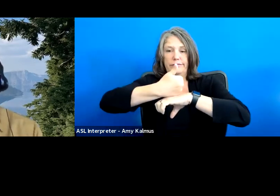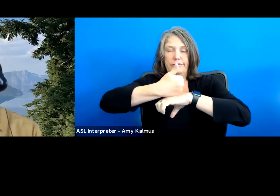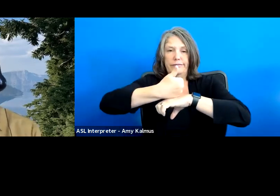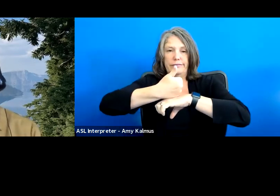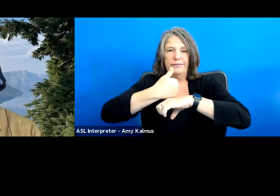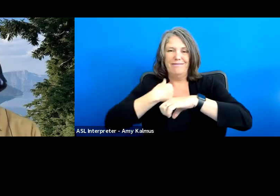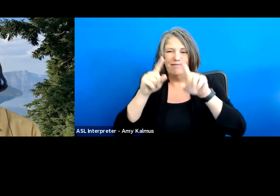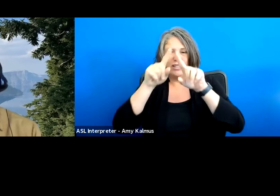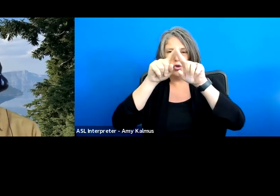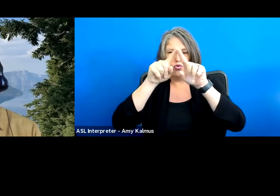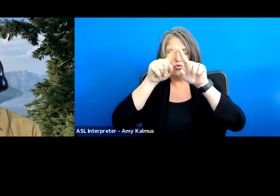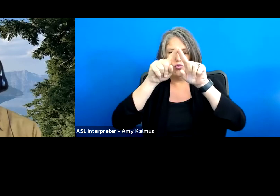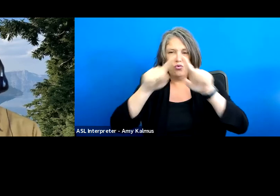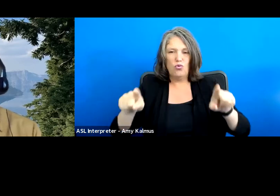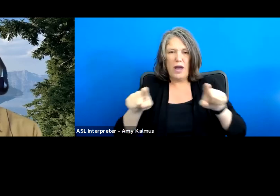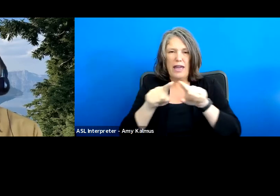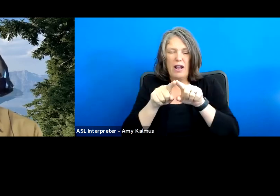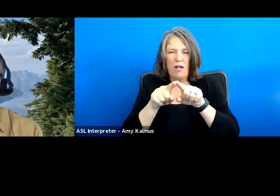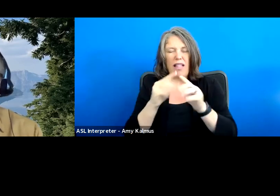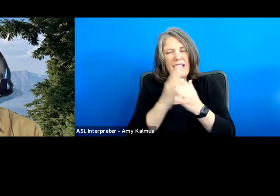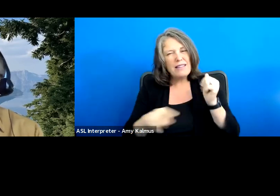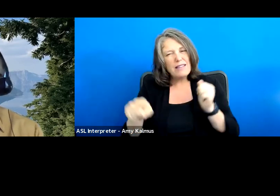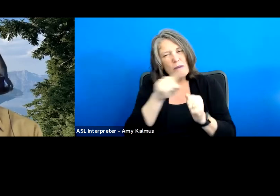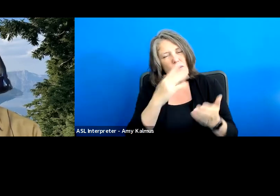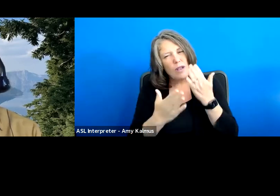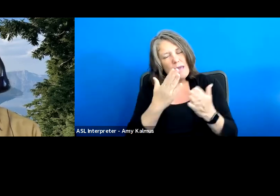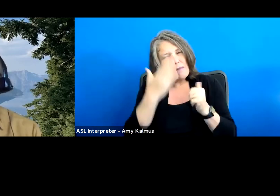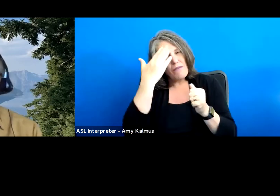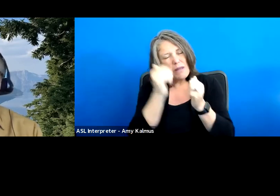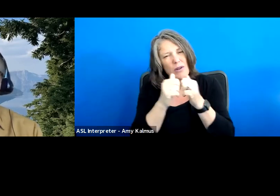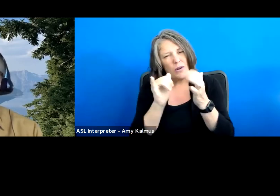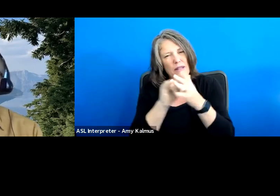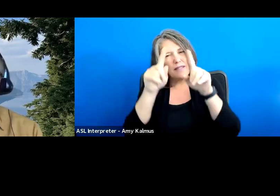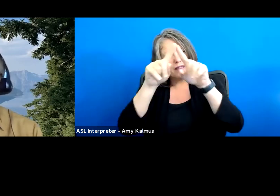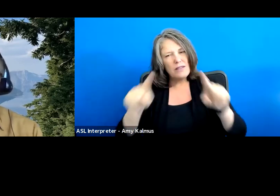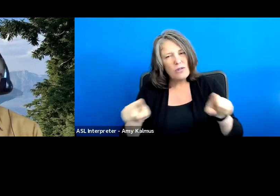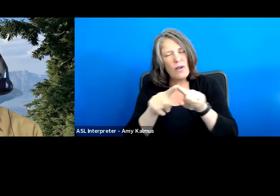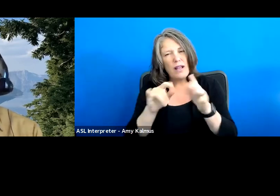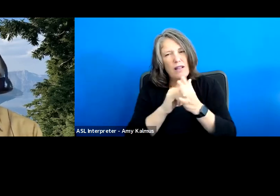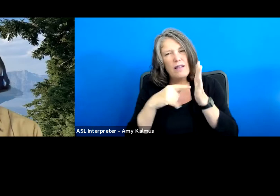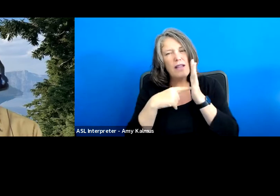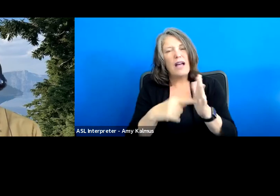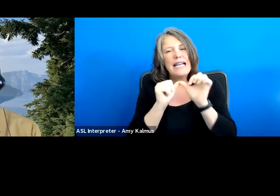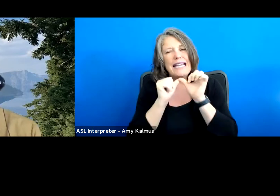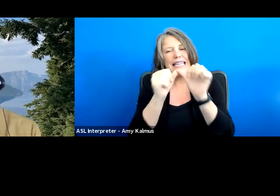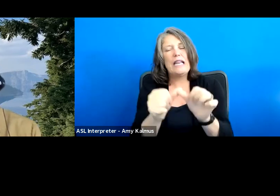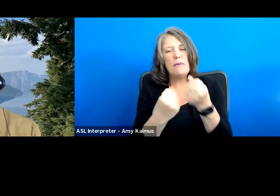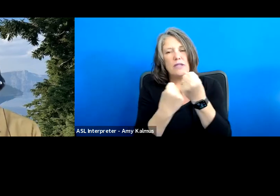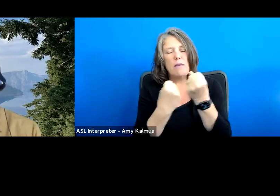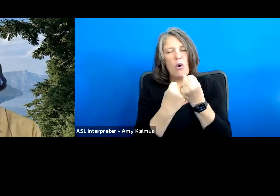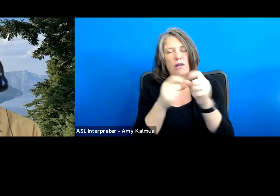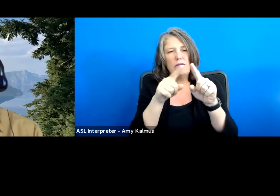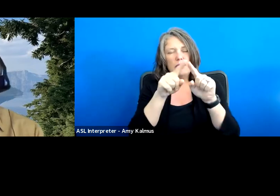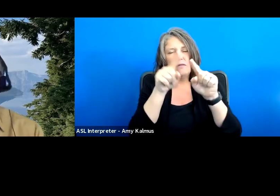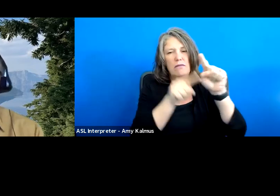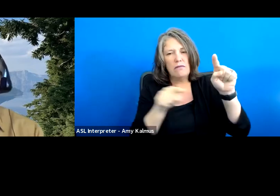a triangle. And some of you might be familiar with this triangle. It reflects a continuum of support